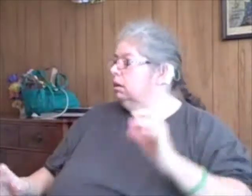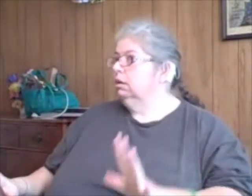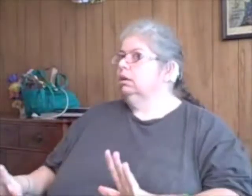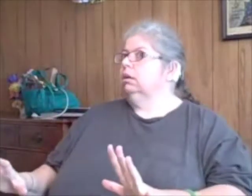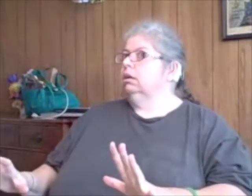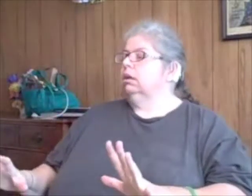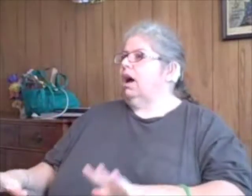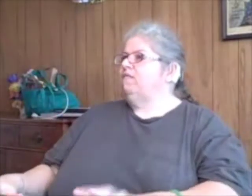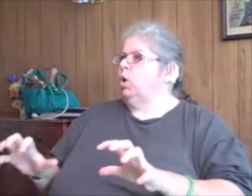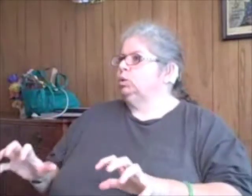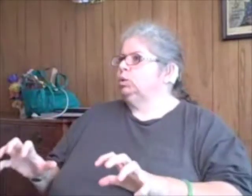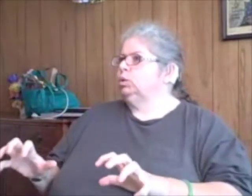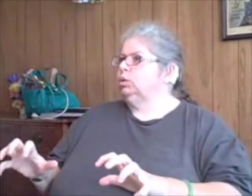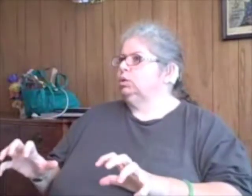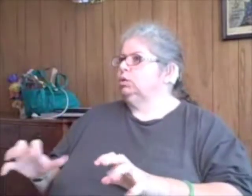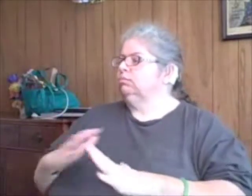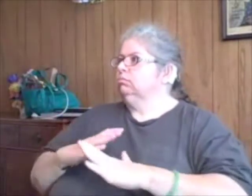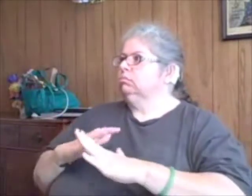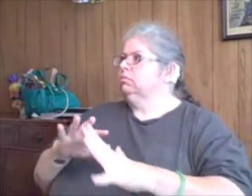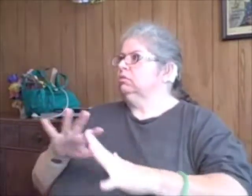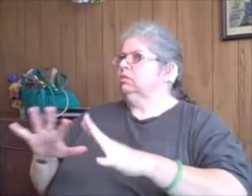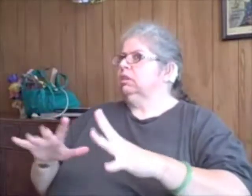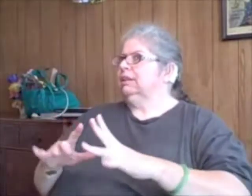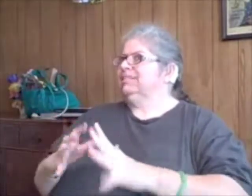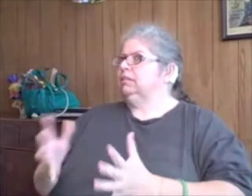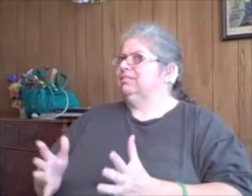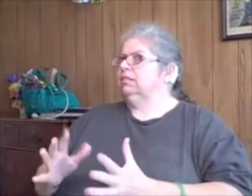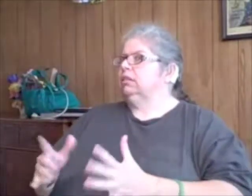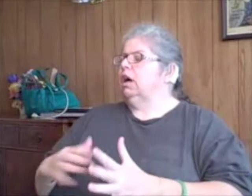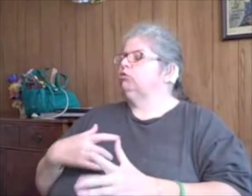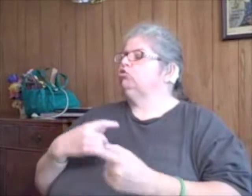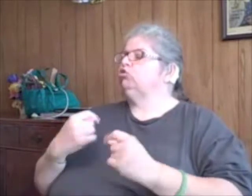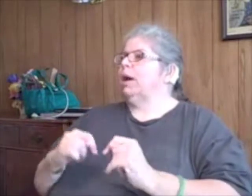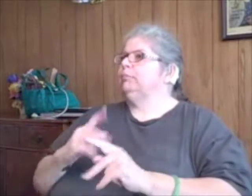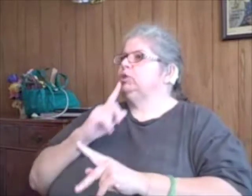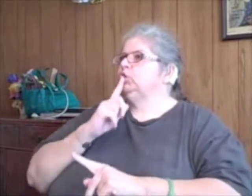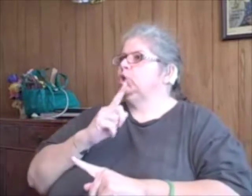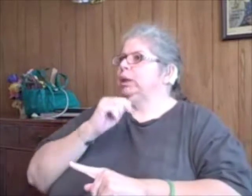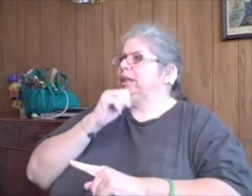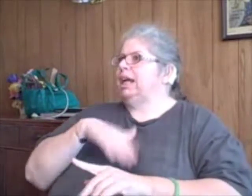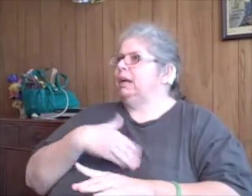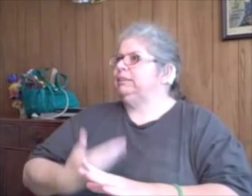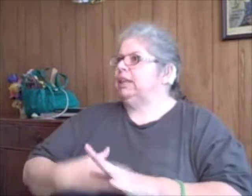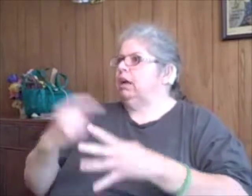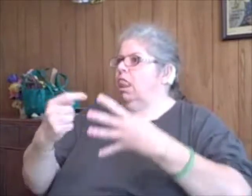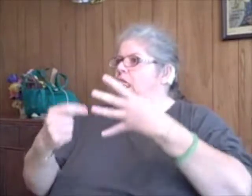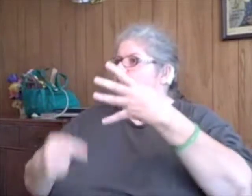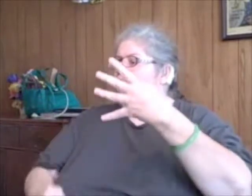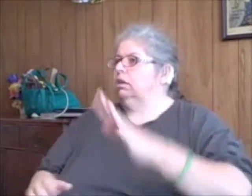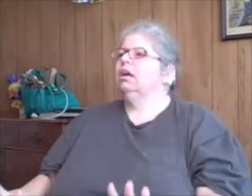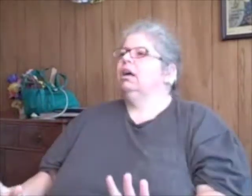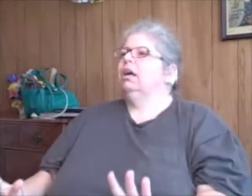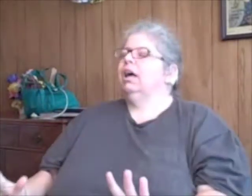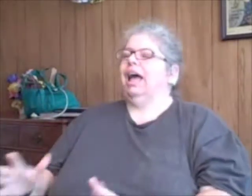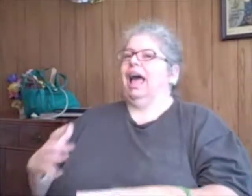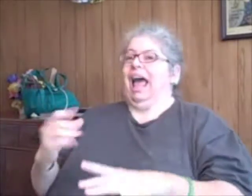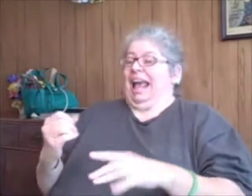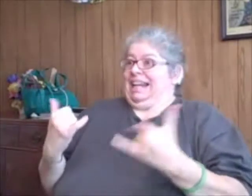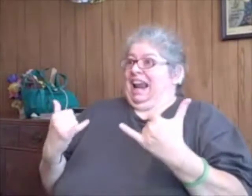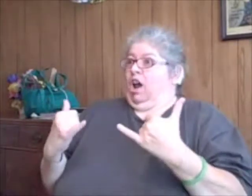me, it scared me. I just froze. I just tried to make sure that I wasn't upset or anything.